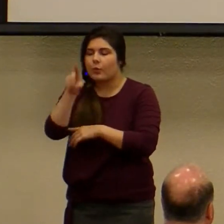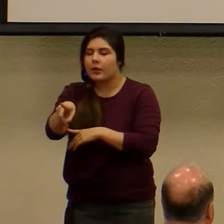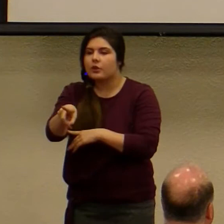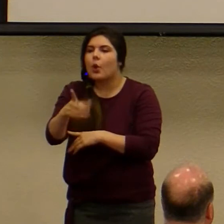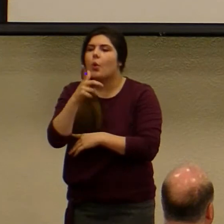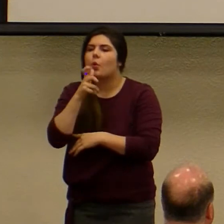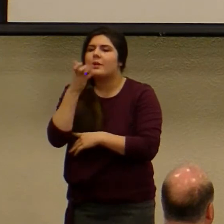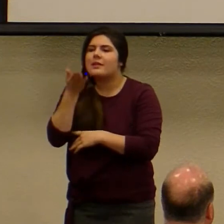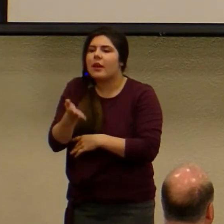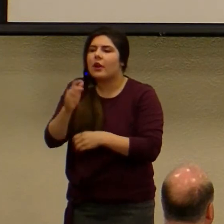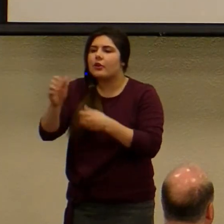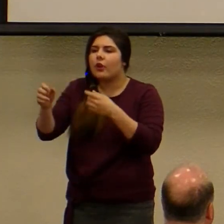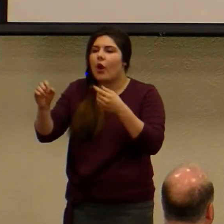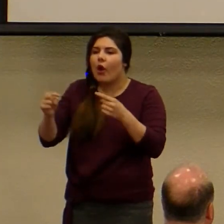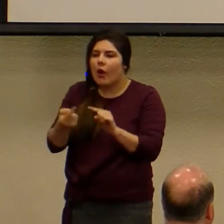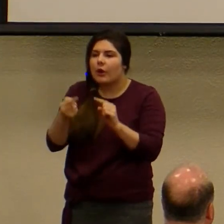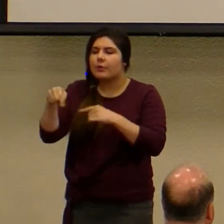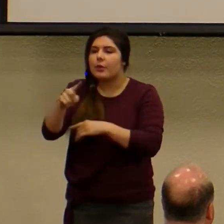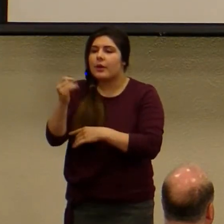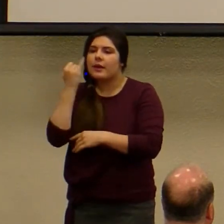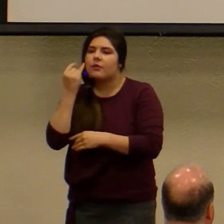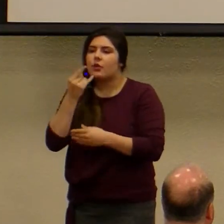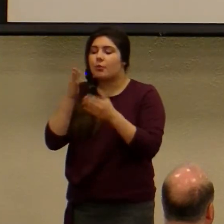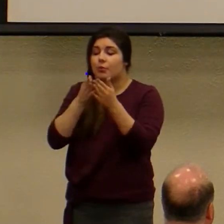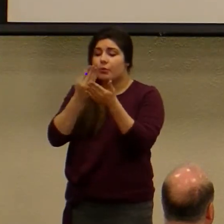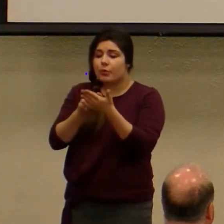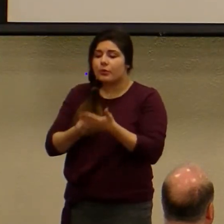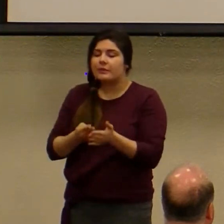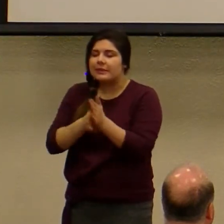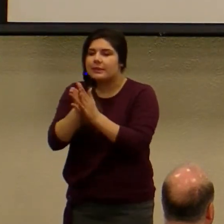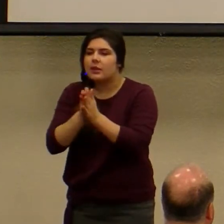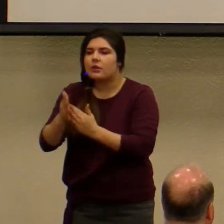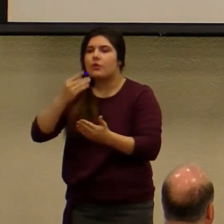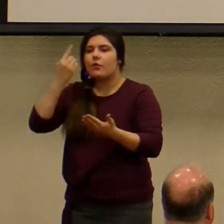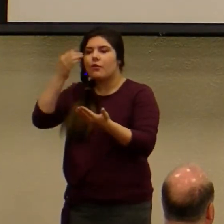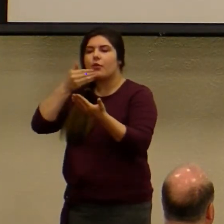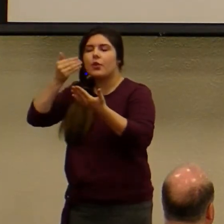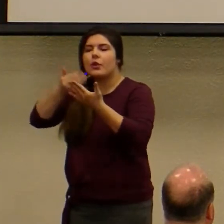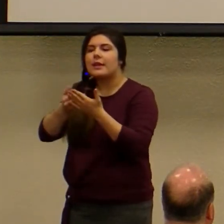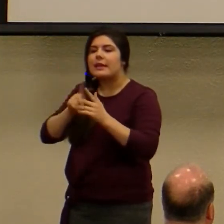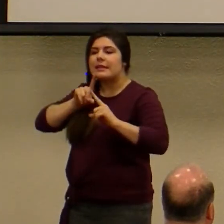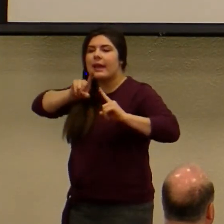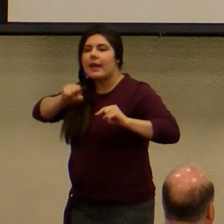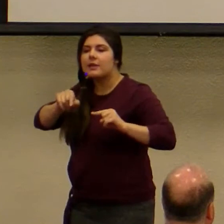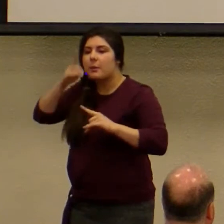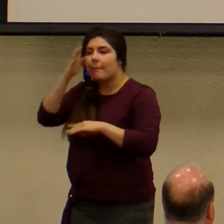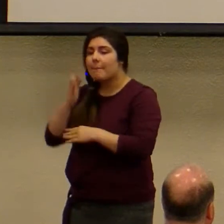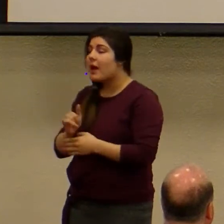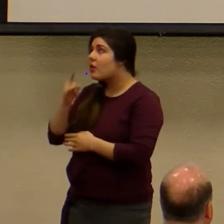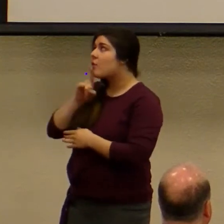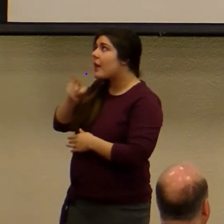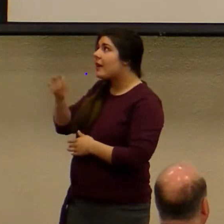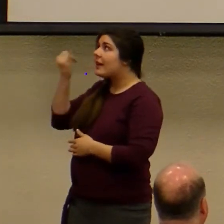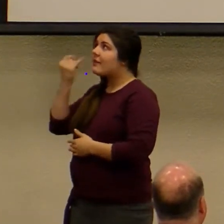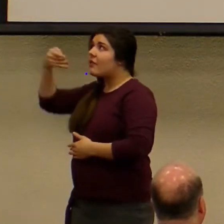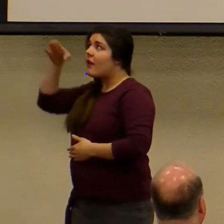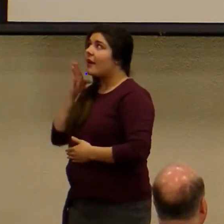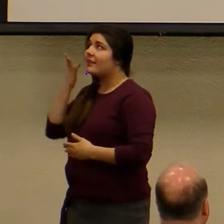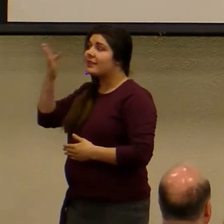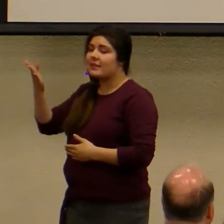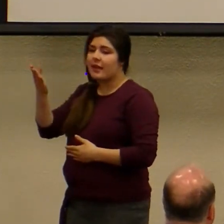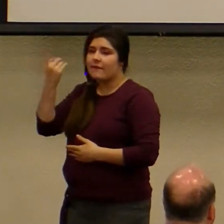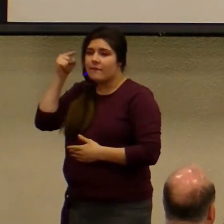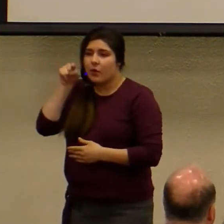harm you if you prove zealous for what is good, is answered by the reality that if God is on your side, that